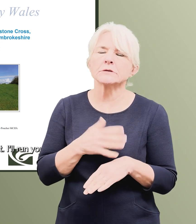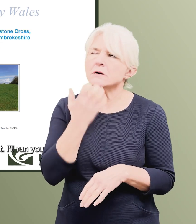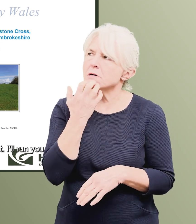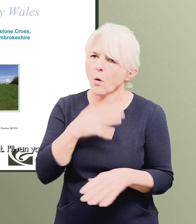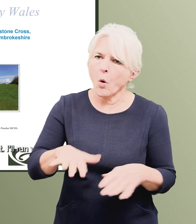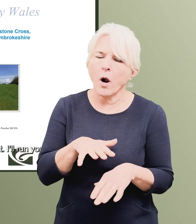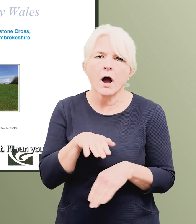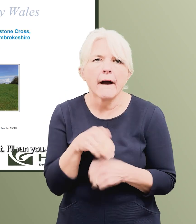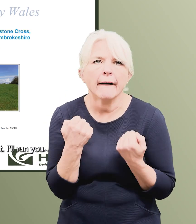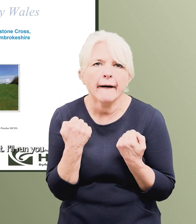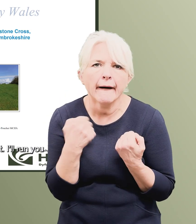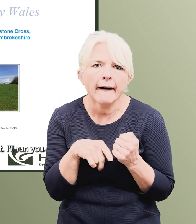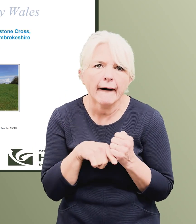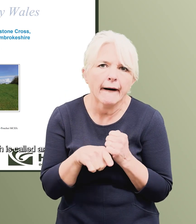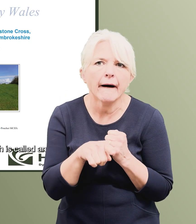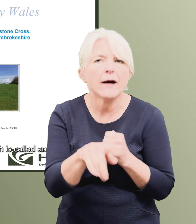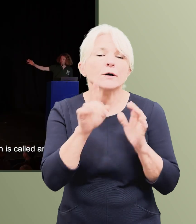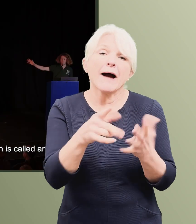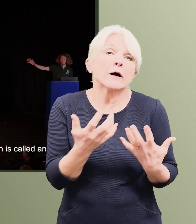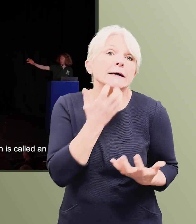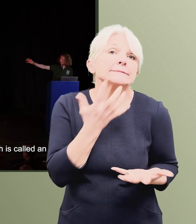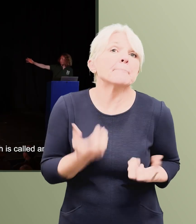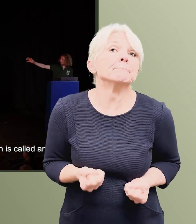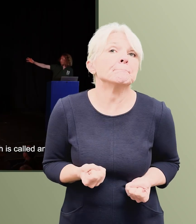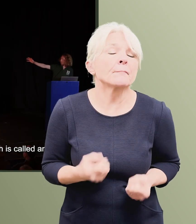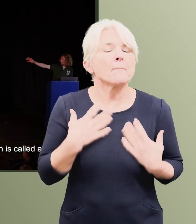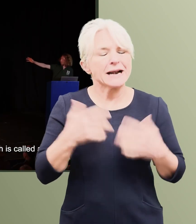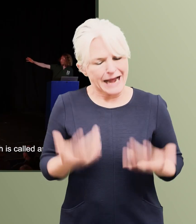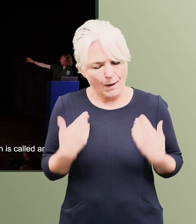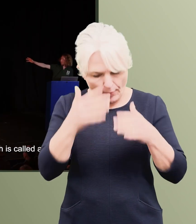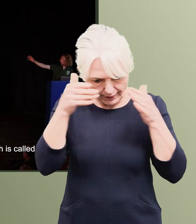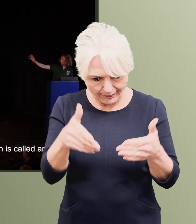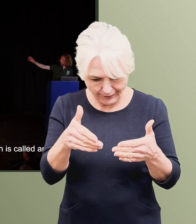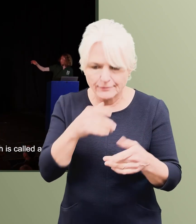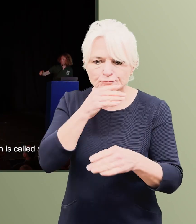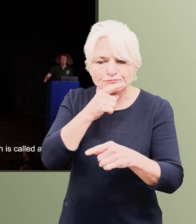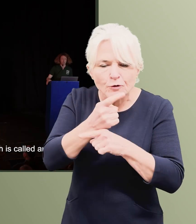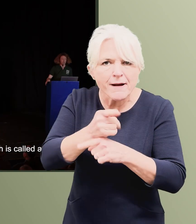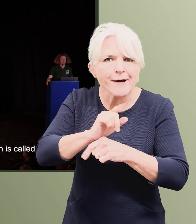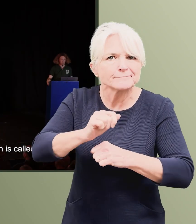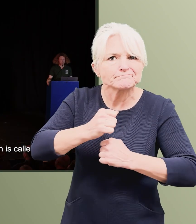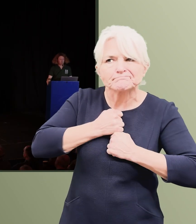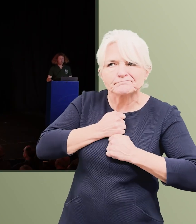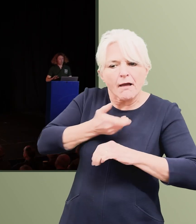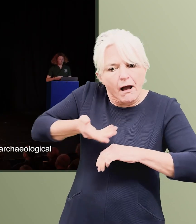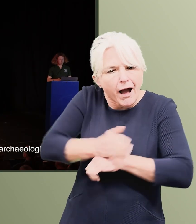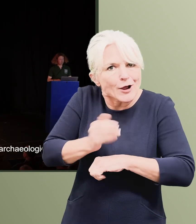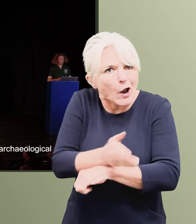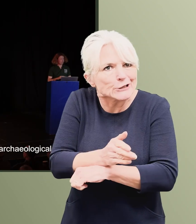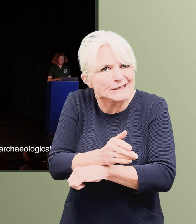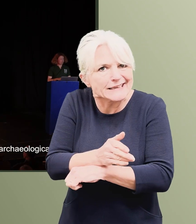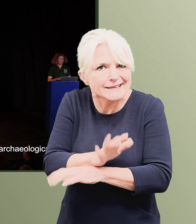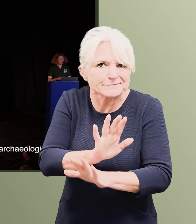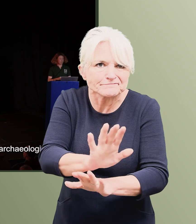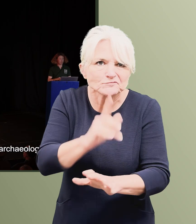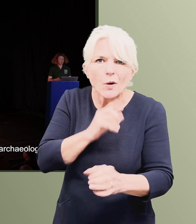I'll run you through how these things work. We start with a very boring report at the start, which is called an environmental statement, which is based